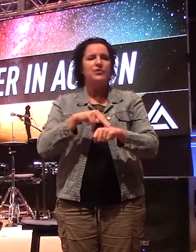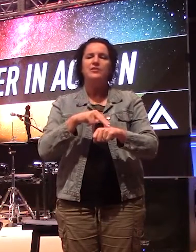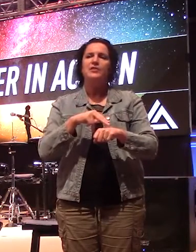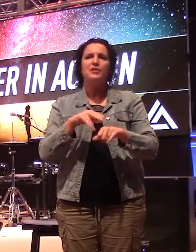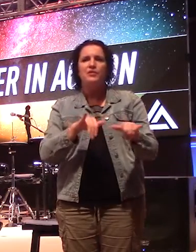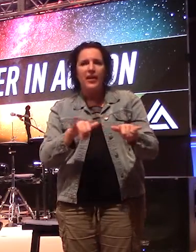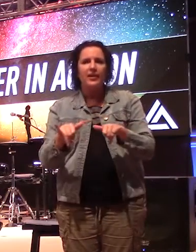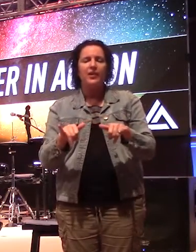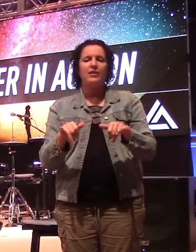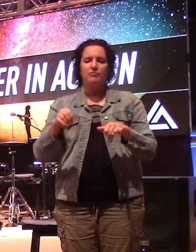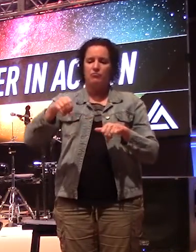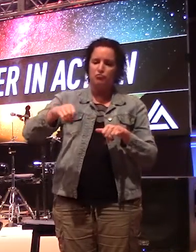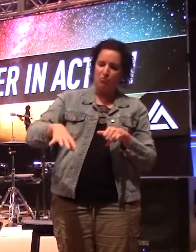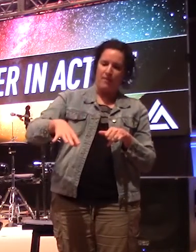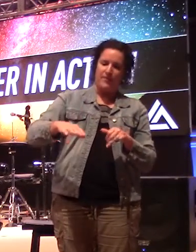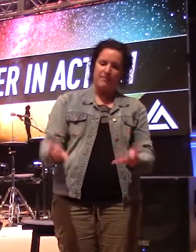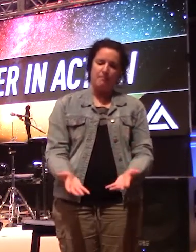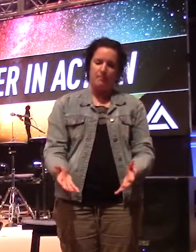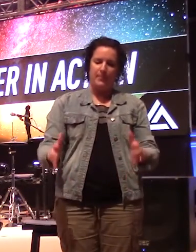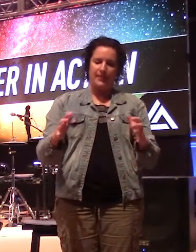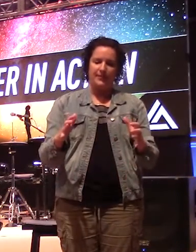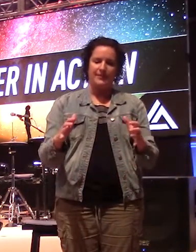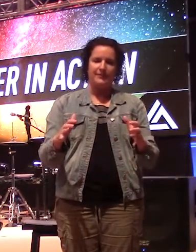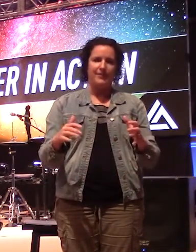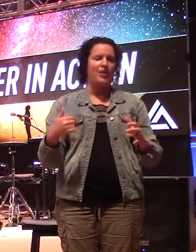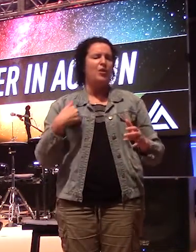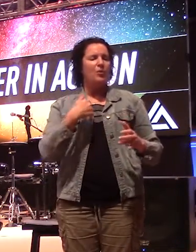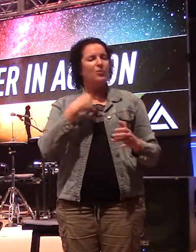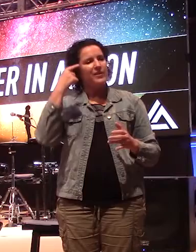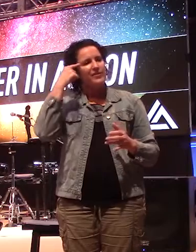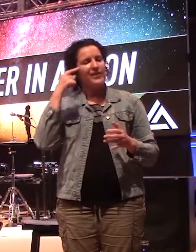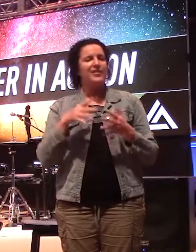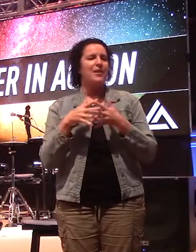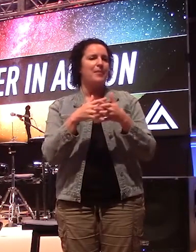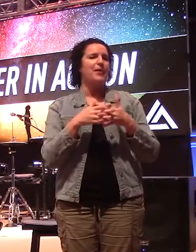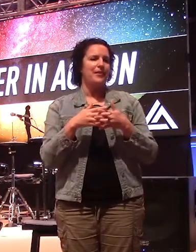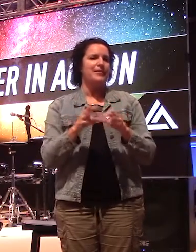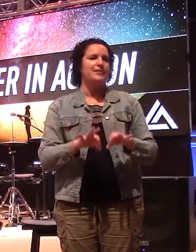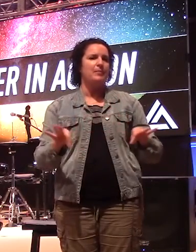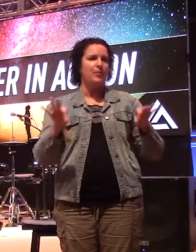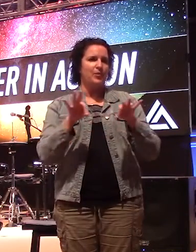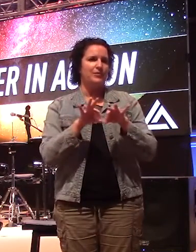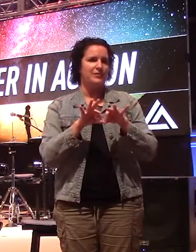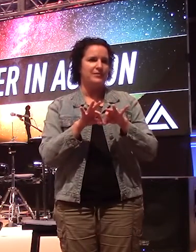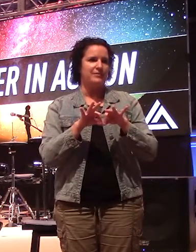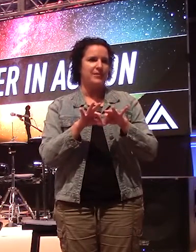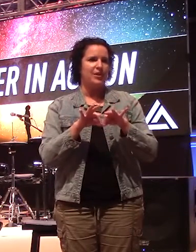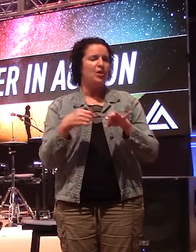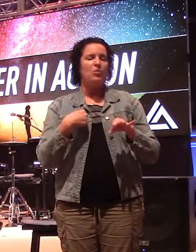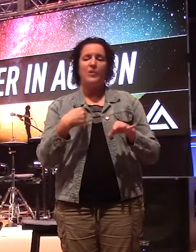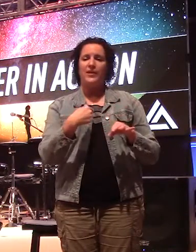tell you, we think as Americans we're pretty important. Let me tell you something, we are not God's